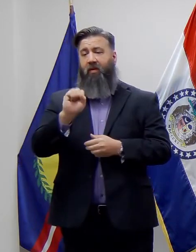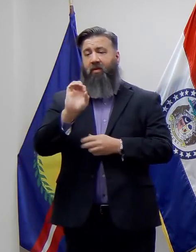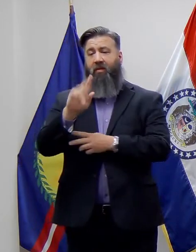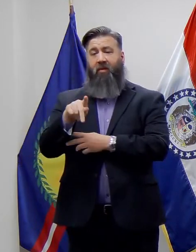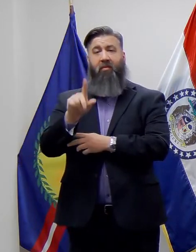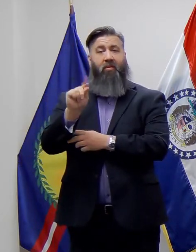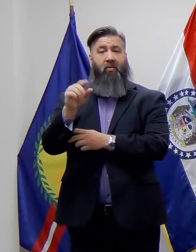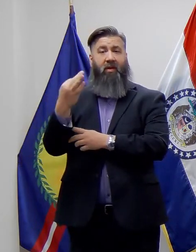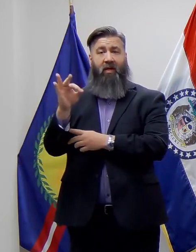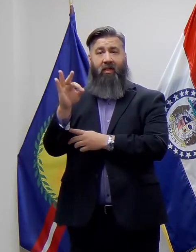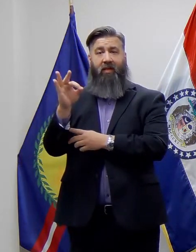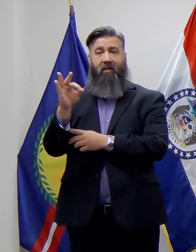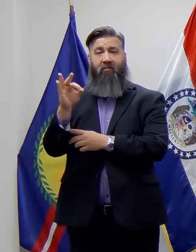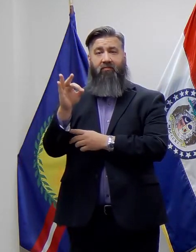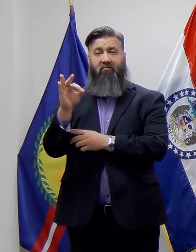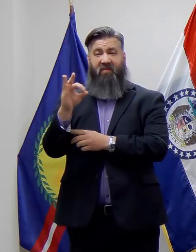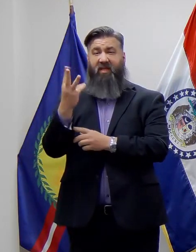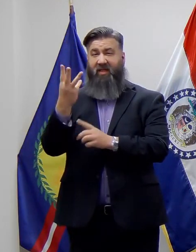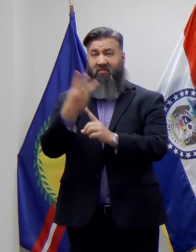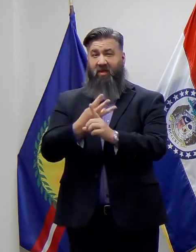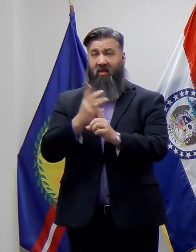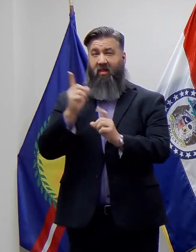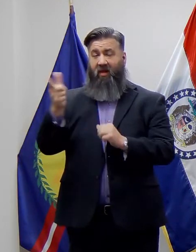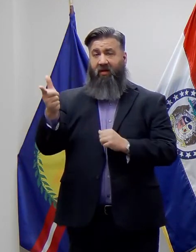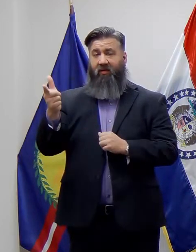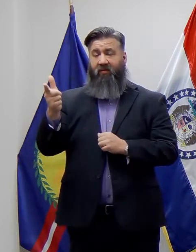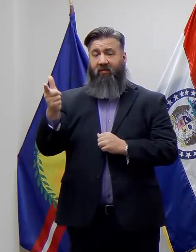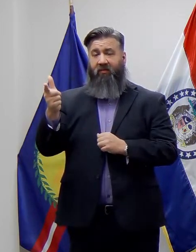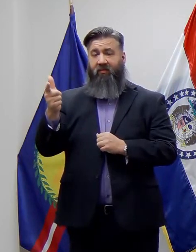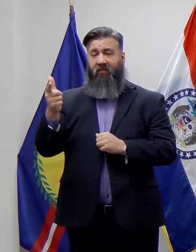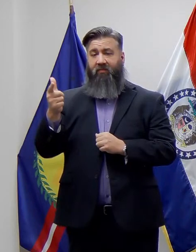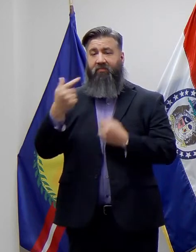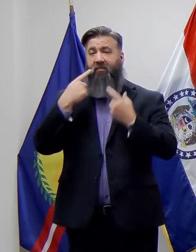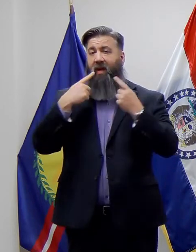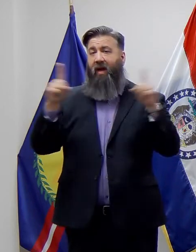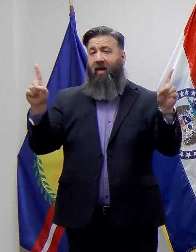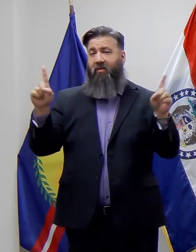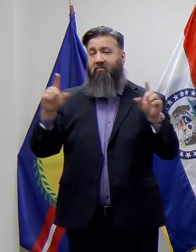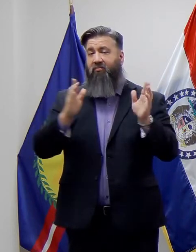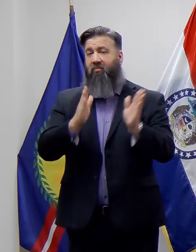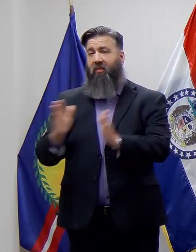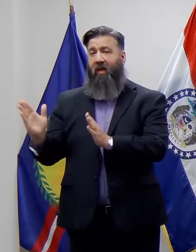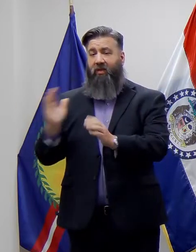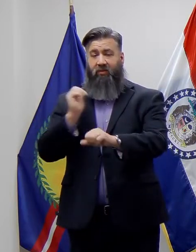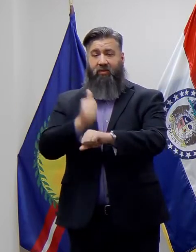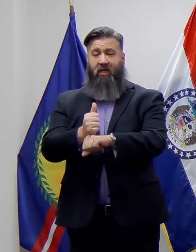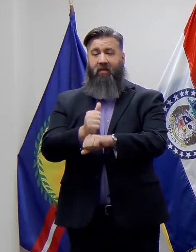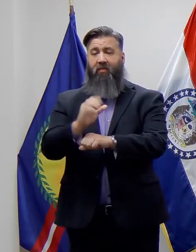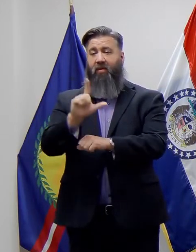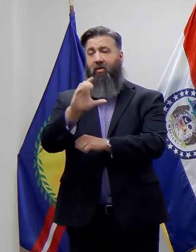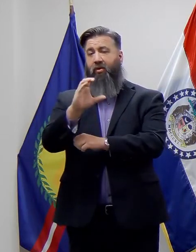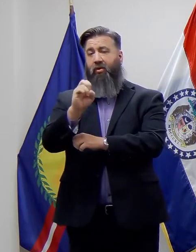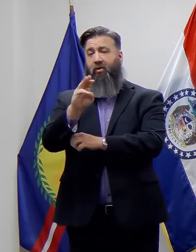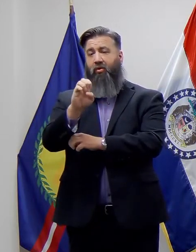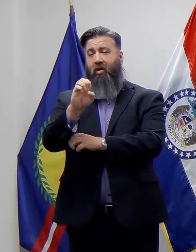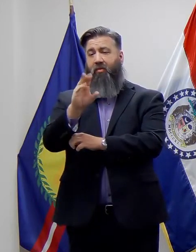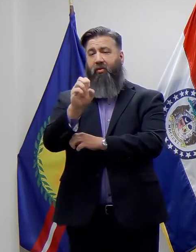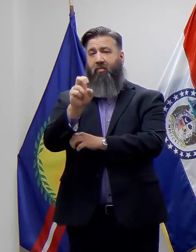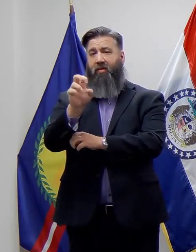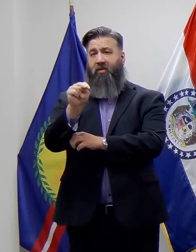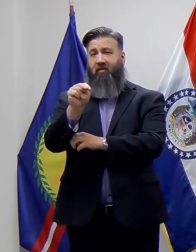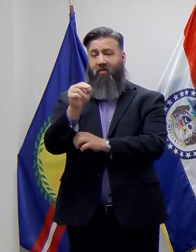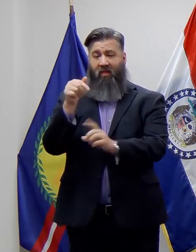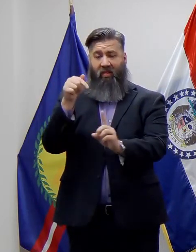6 months of taking office, I announced plans to reconvene the Crime Commission, a commission that had not met in 40